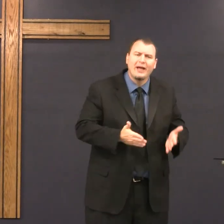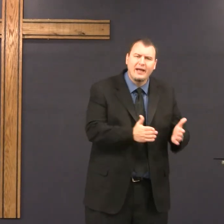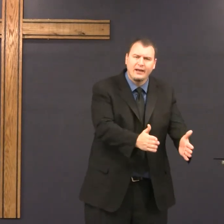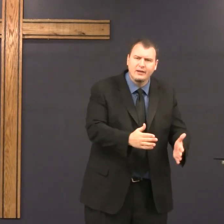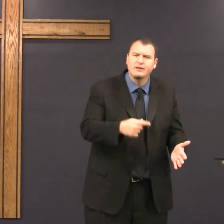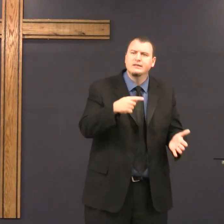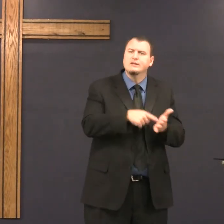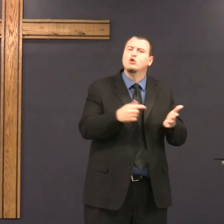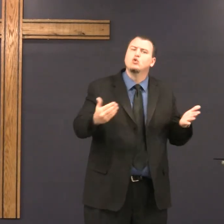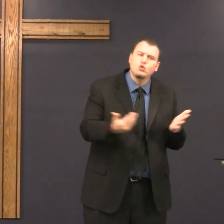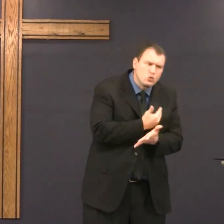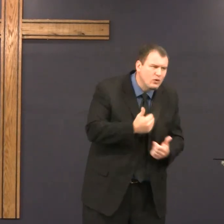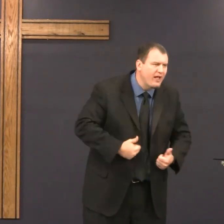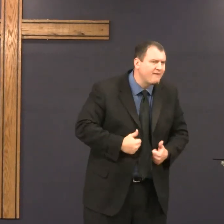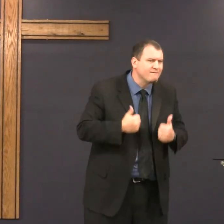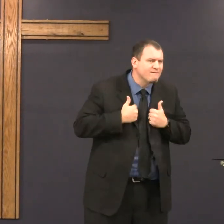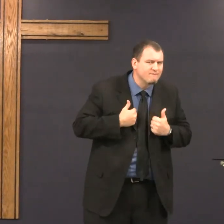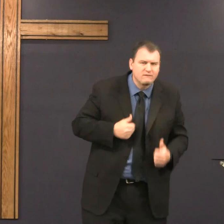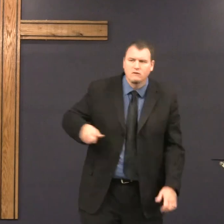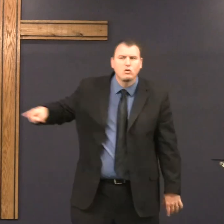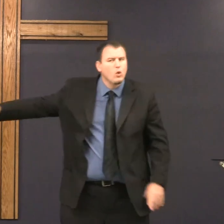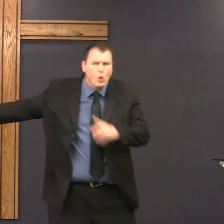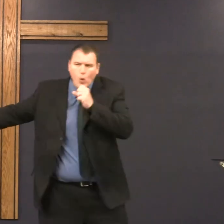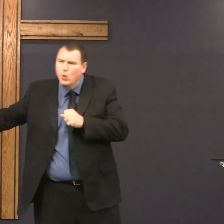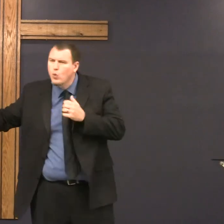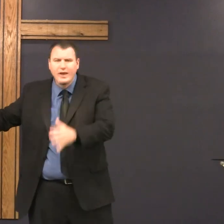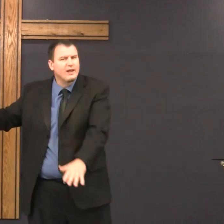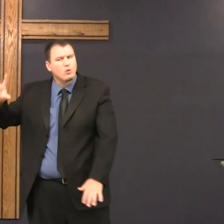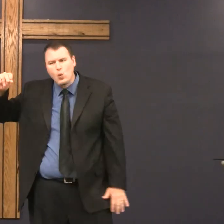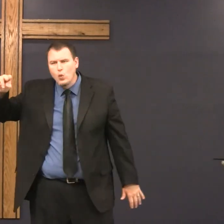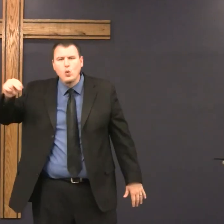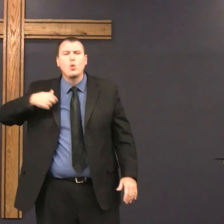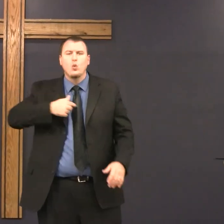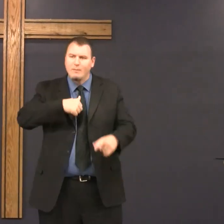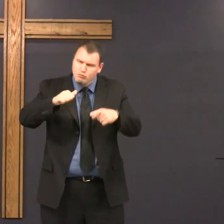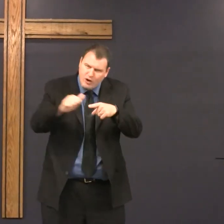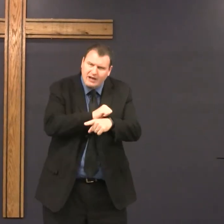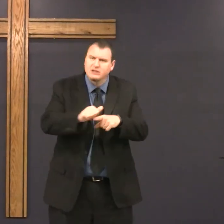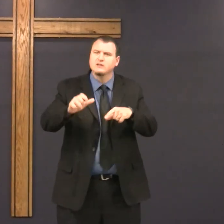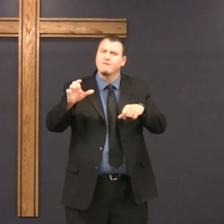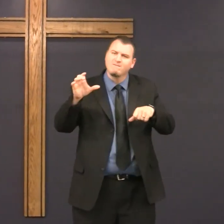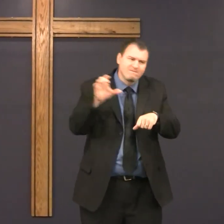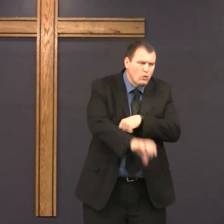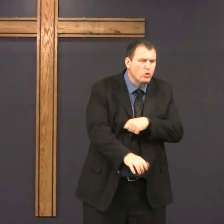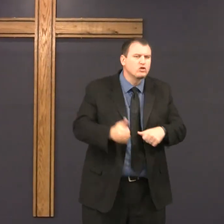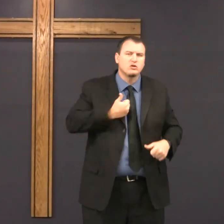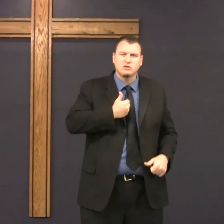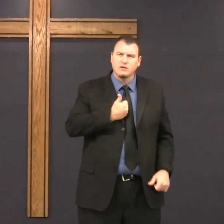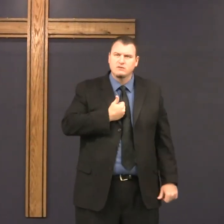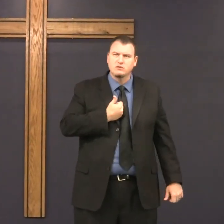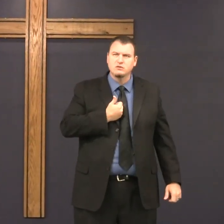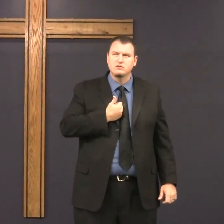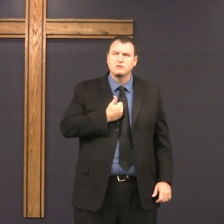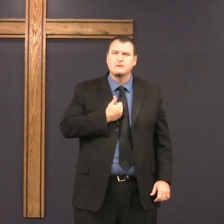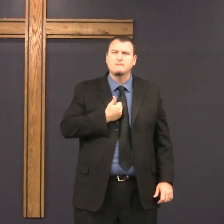Way of life. That's the old way of life. We need to practice and force